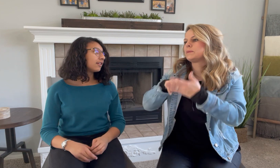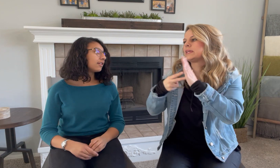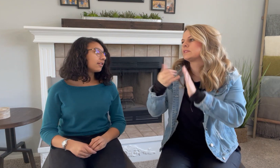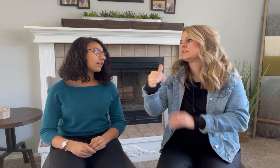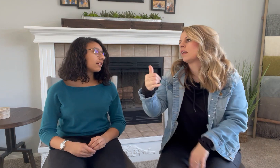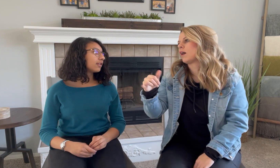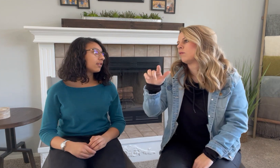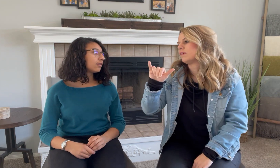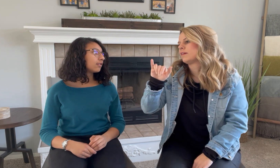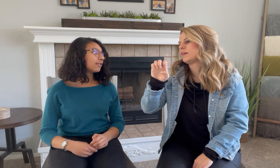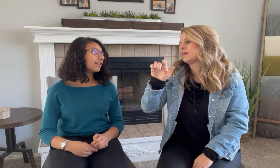means yellow.